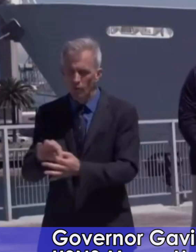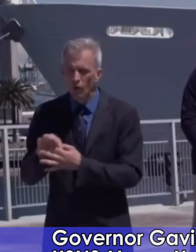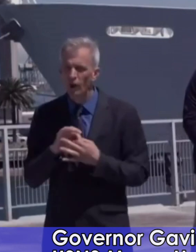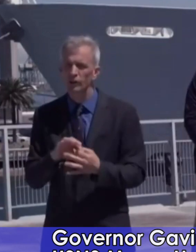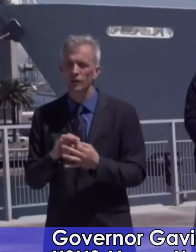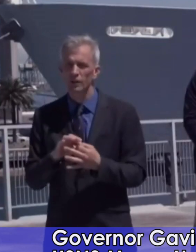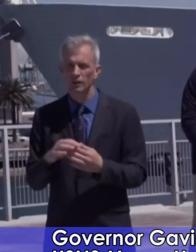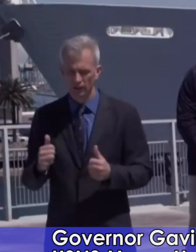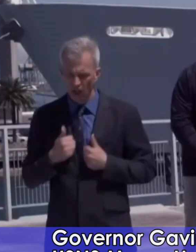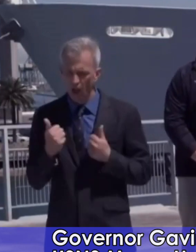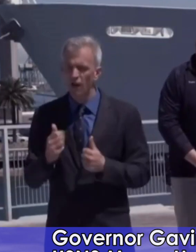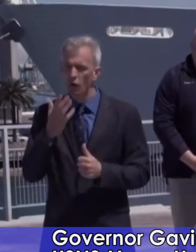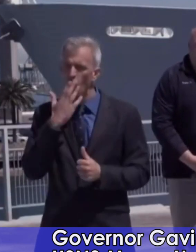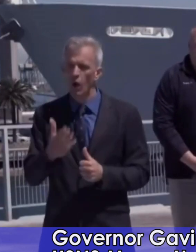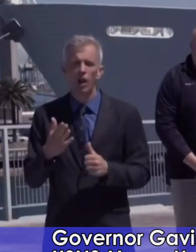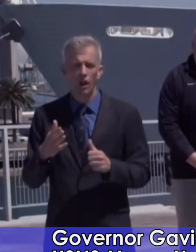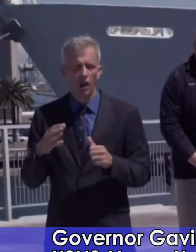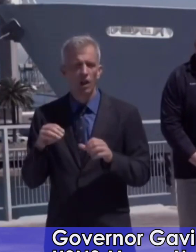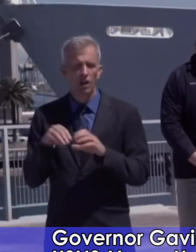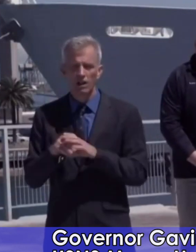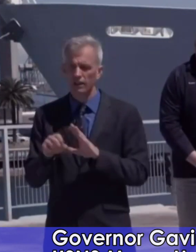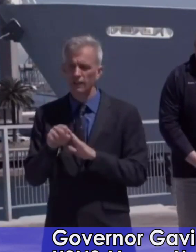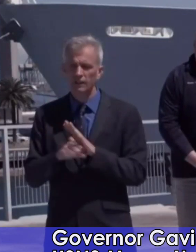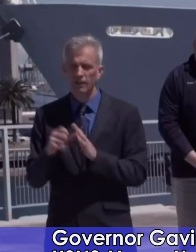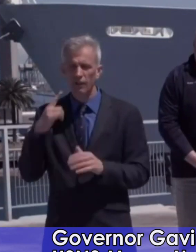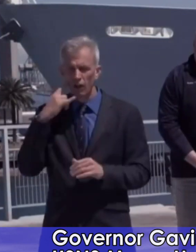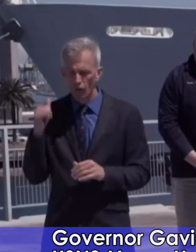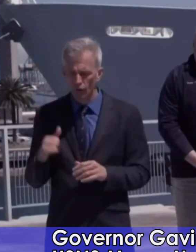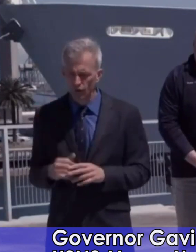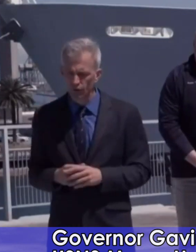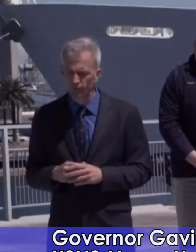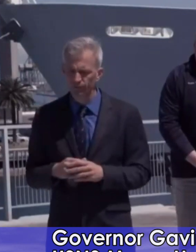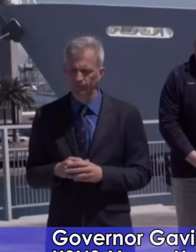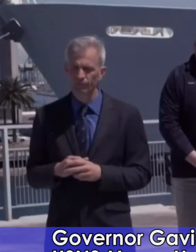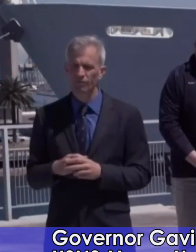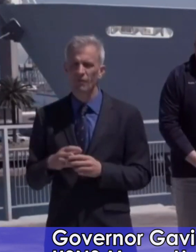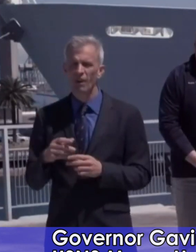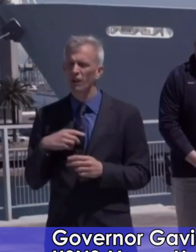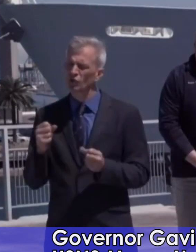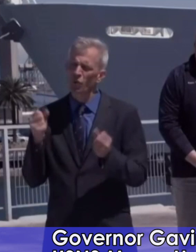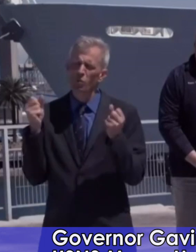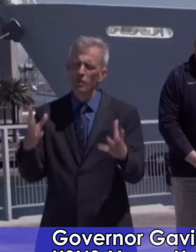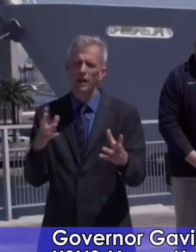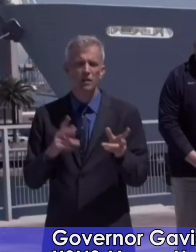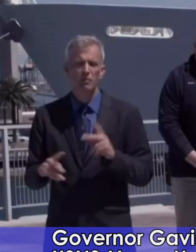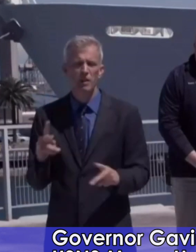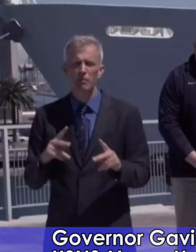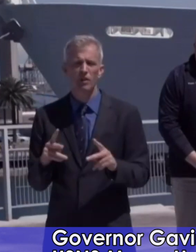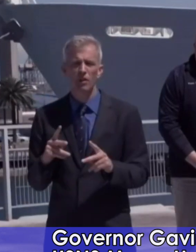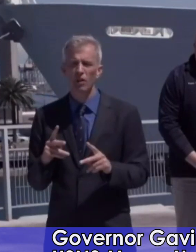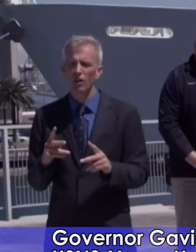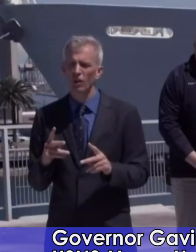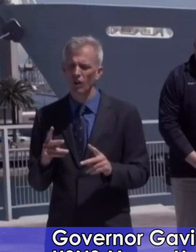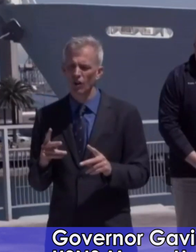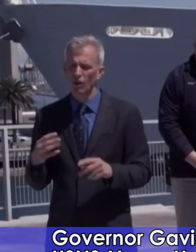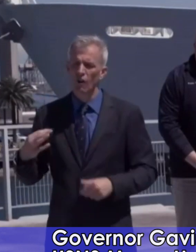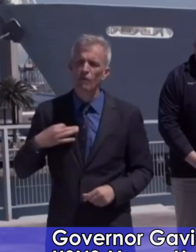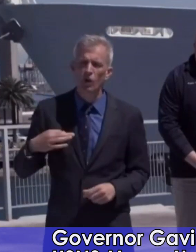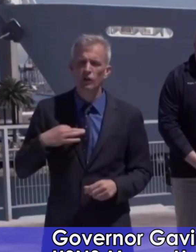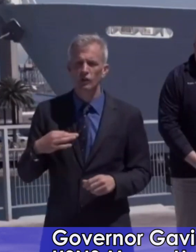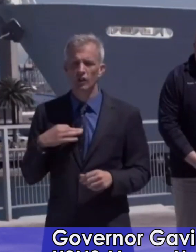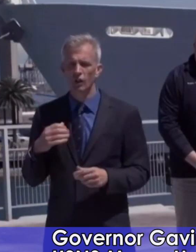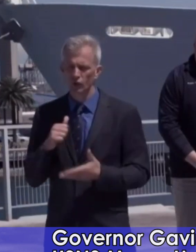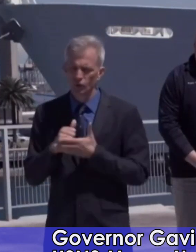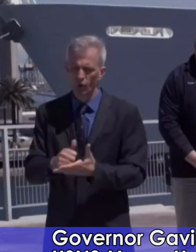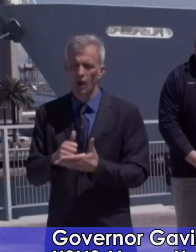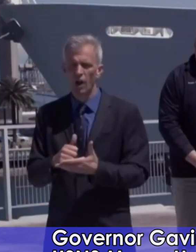is alive and well in this state. People, unprecedented number of people offering themselves to meet this